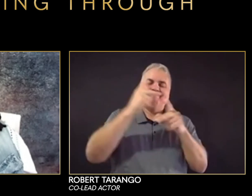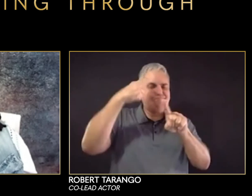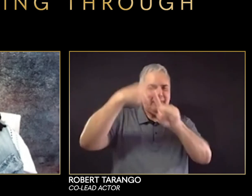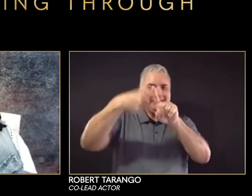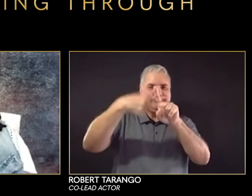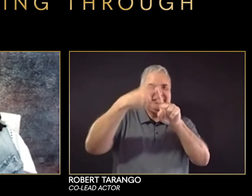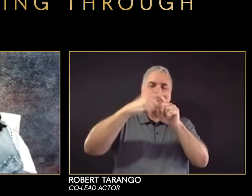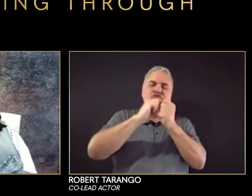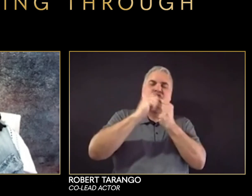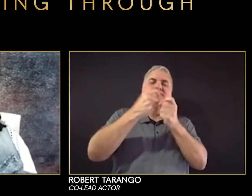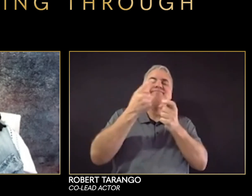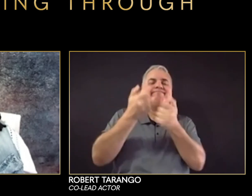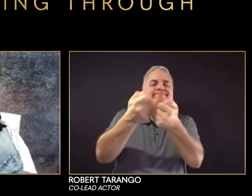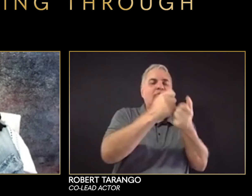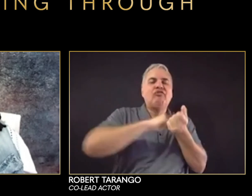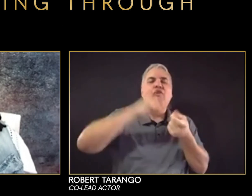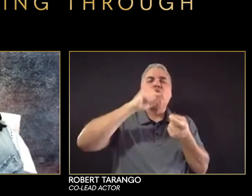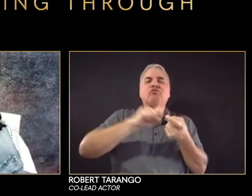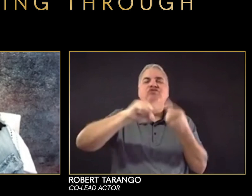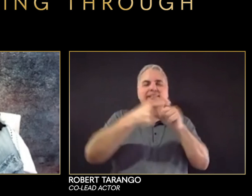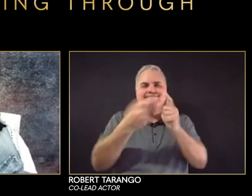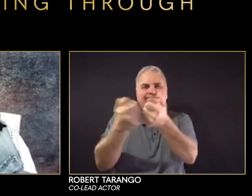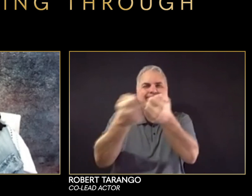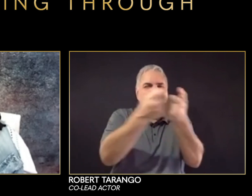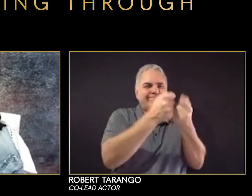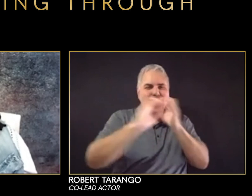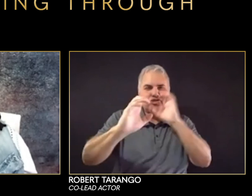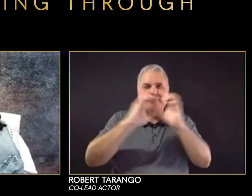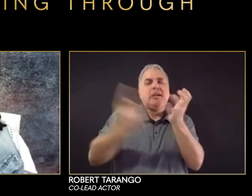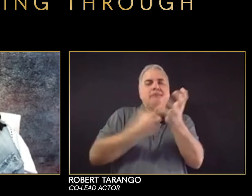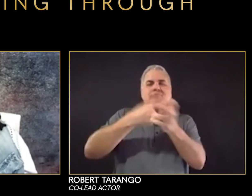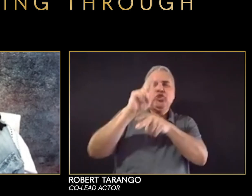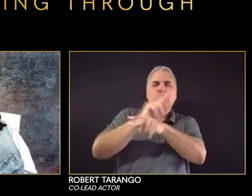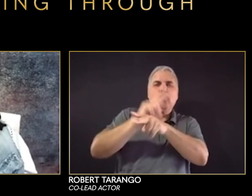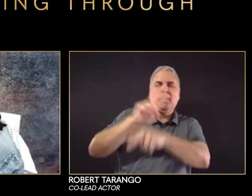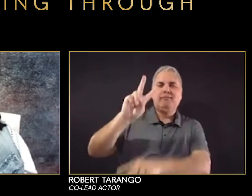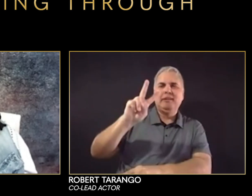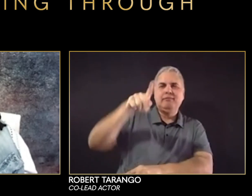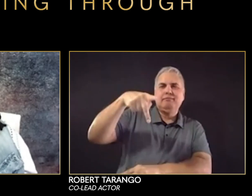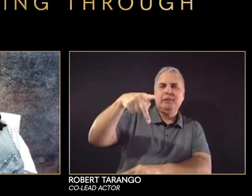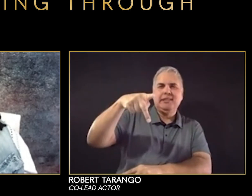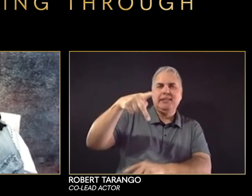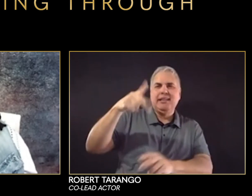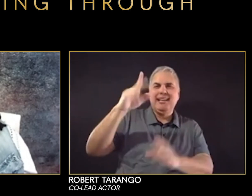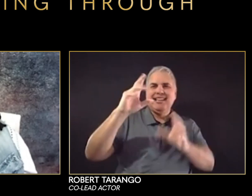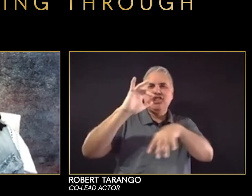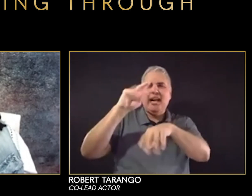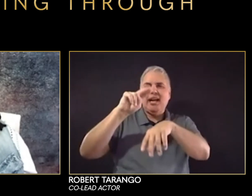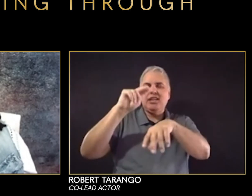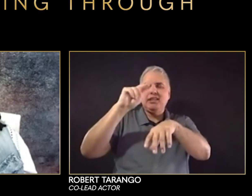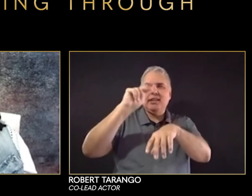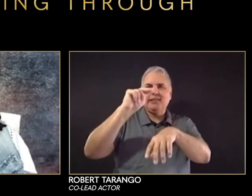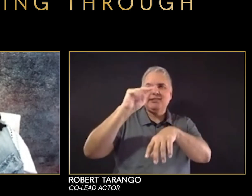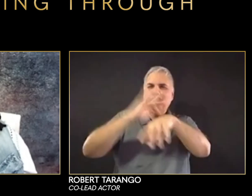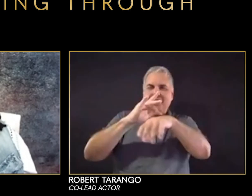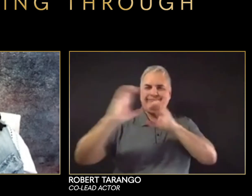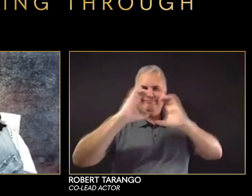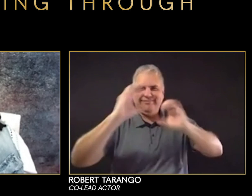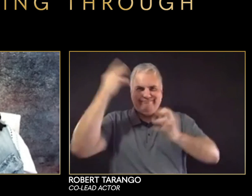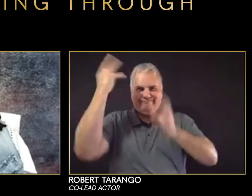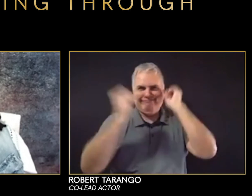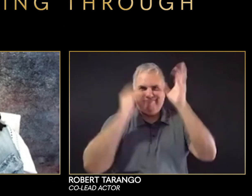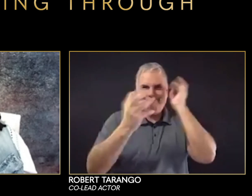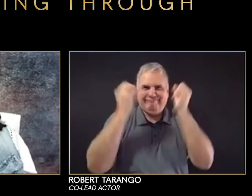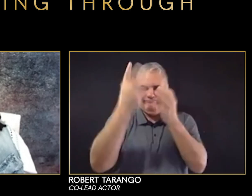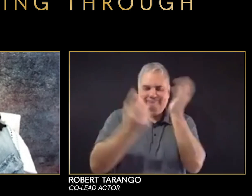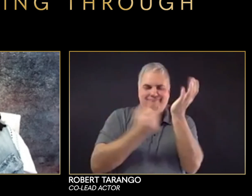lot of communication mishaps. So we just have to figure out other ways to communicate. We text back